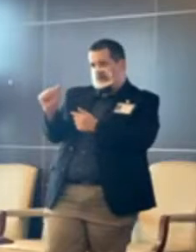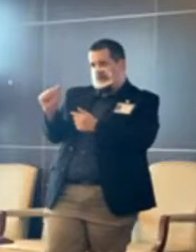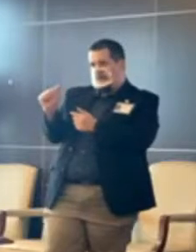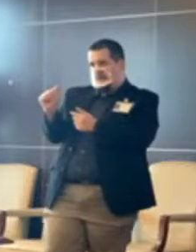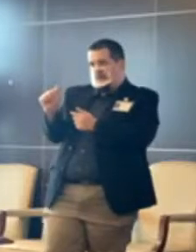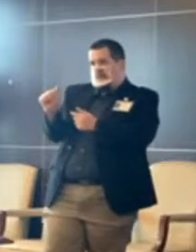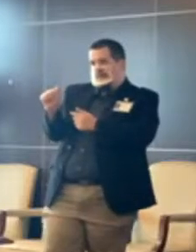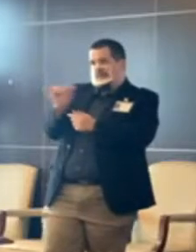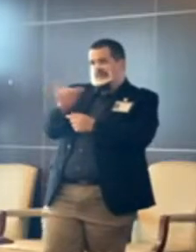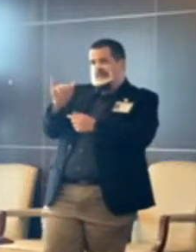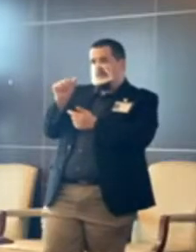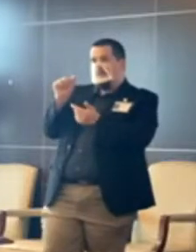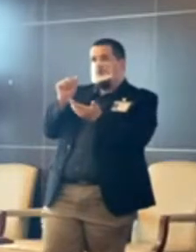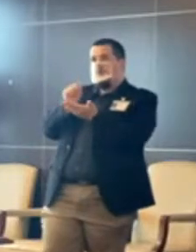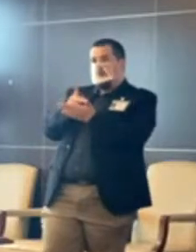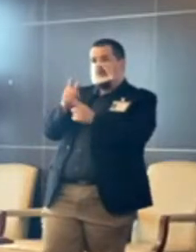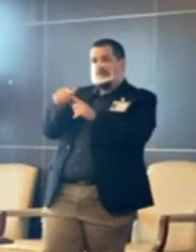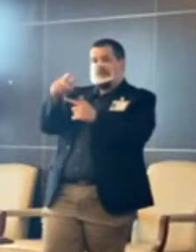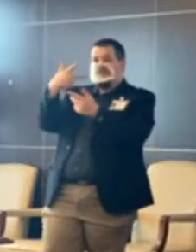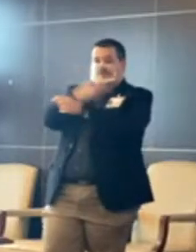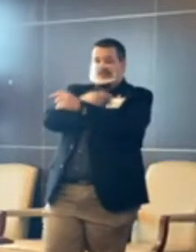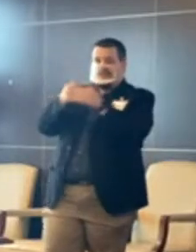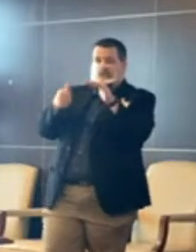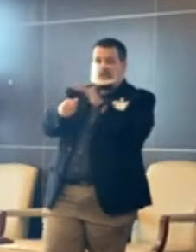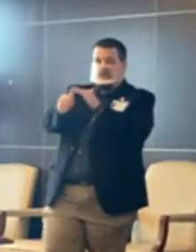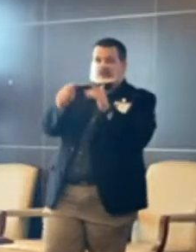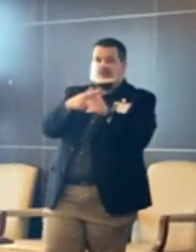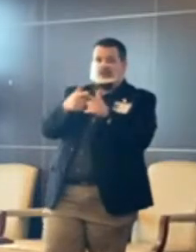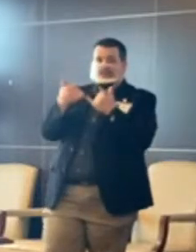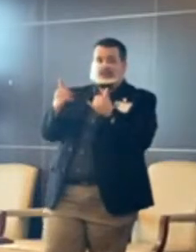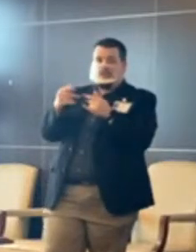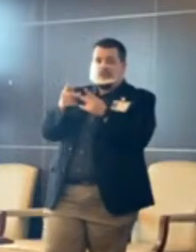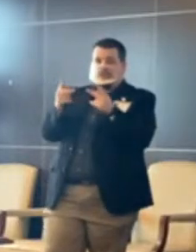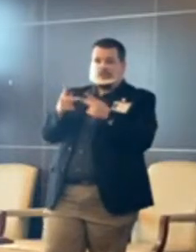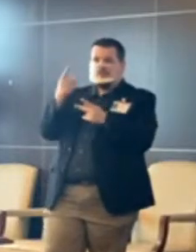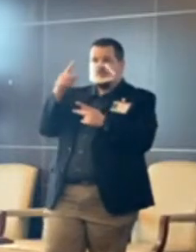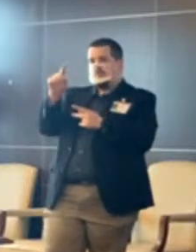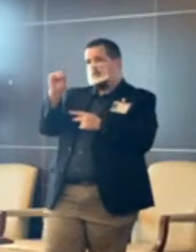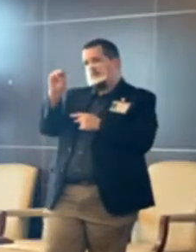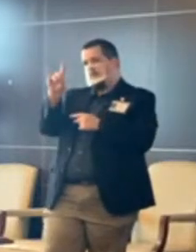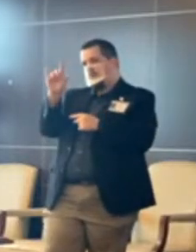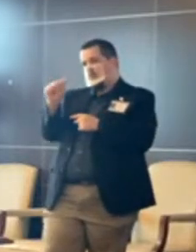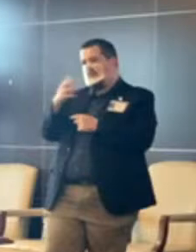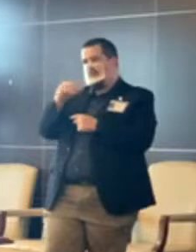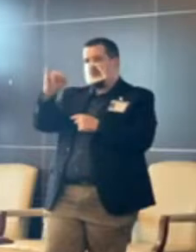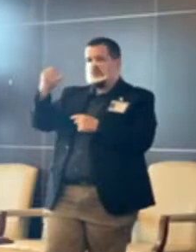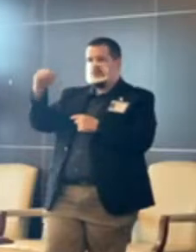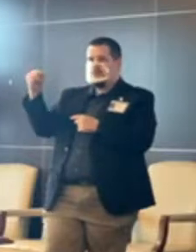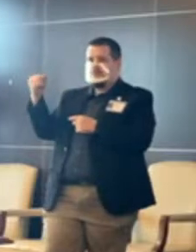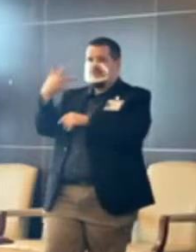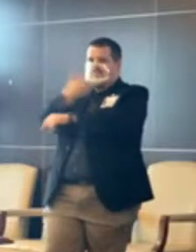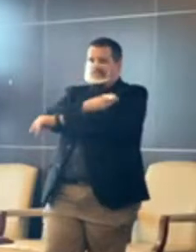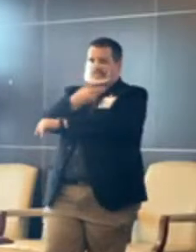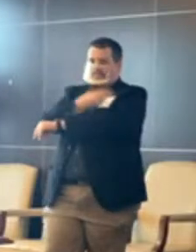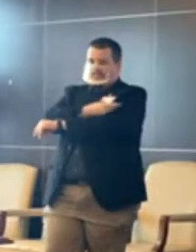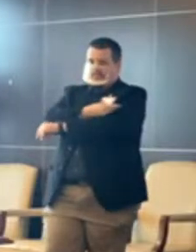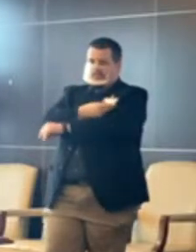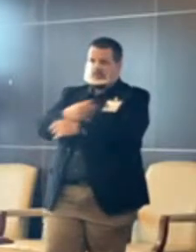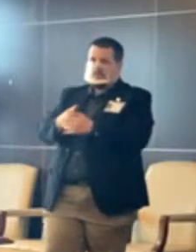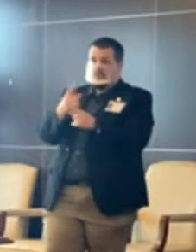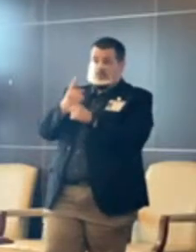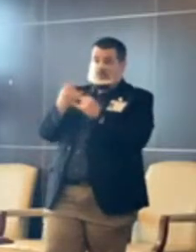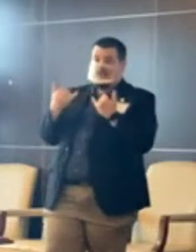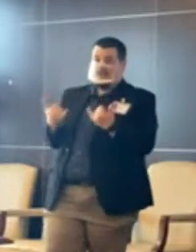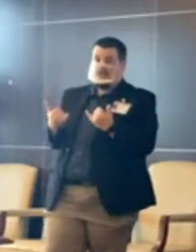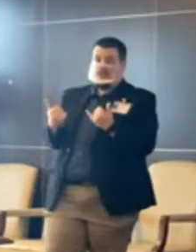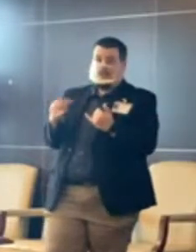same authorization that the vaccines rolled out under, and that's currently in place for the Moderna and Johnson & Johnson vaccines. Right